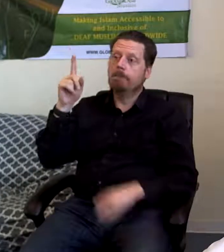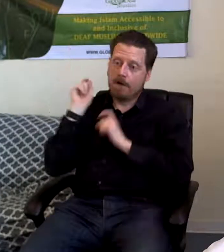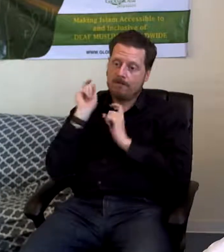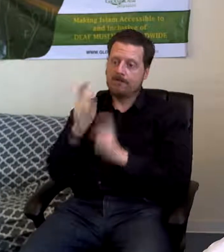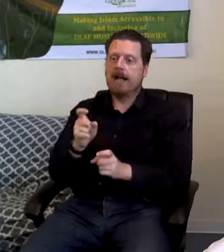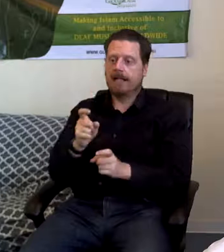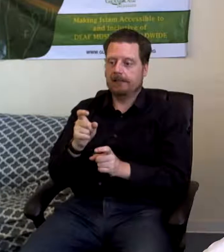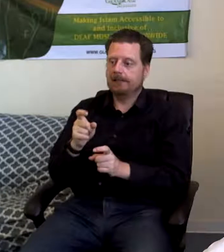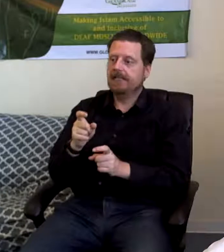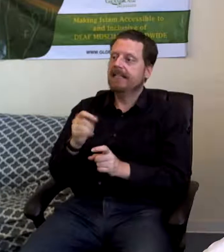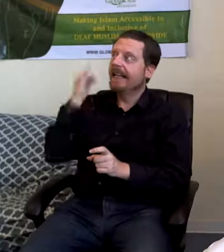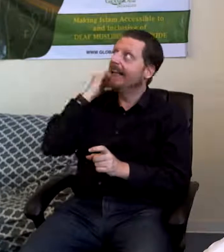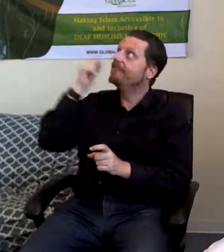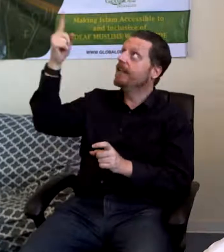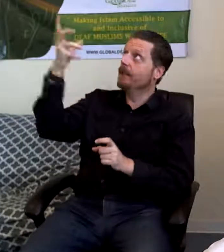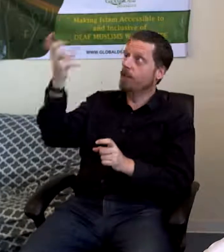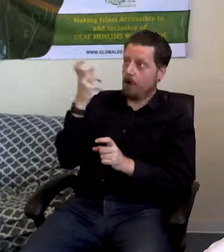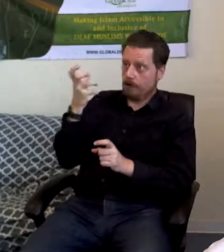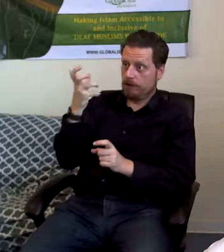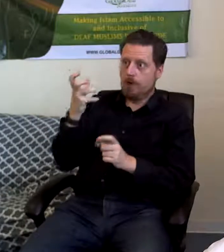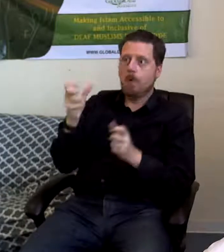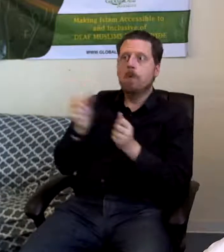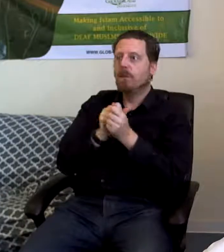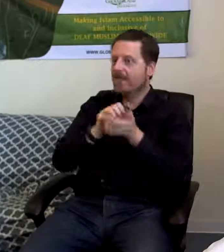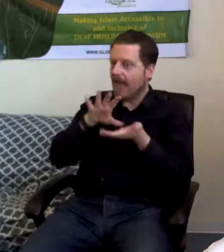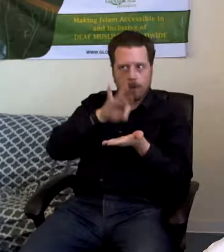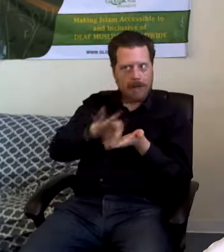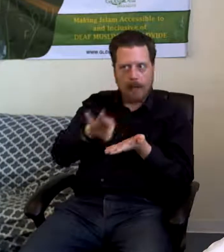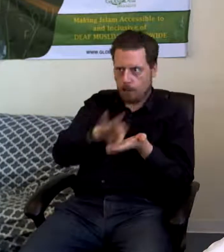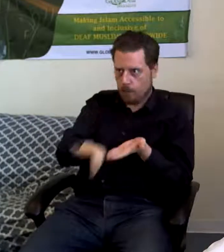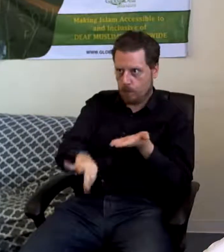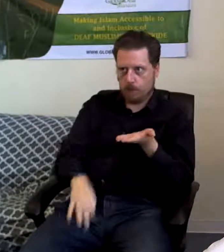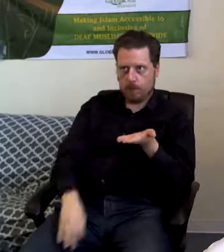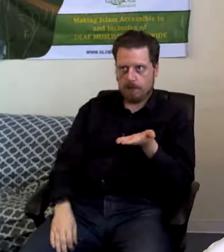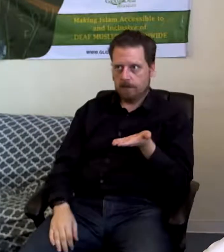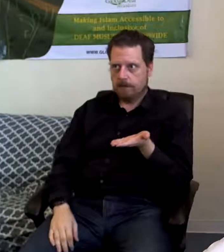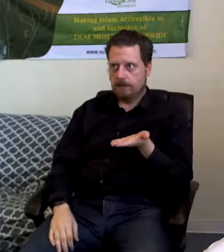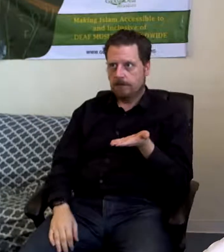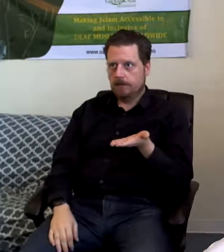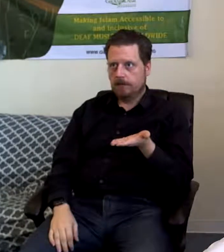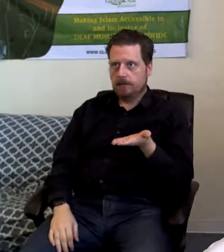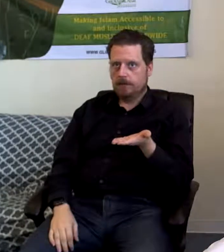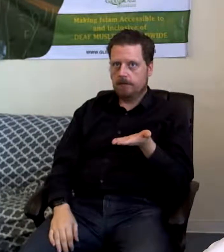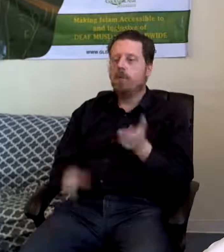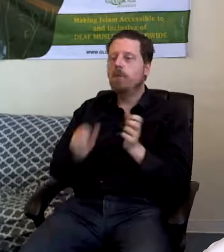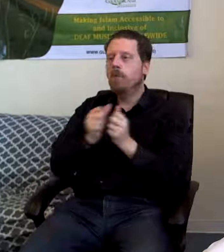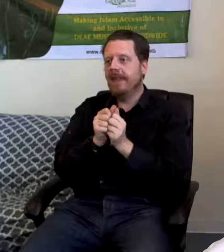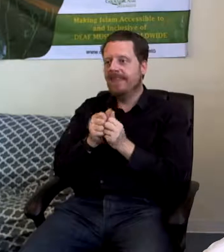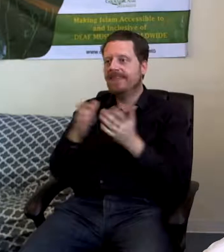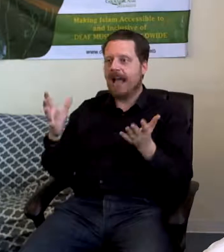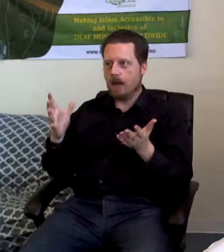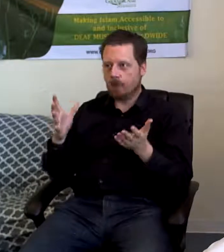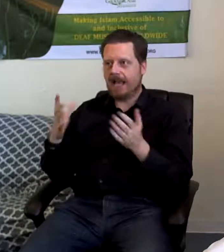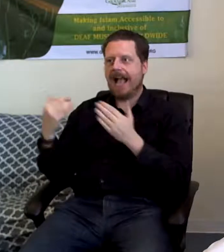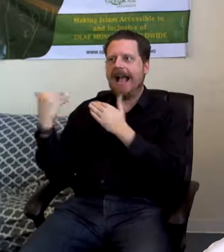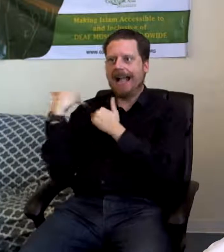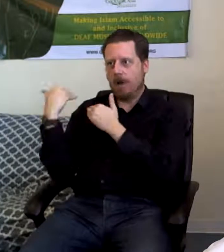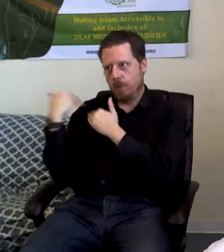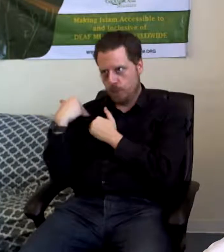wills without counting is one meaning, and without account,